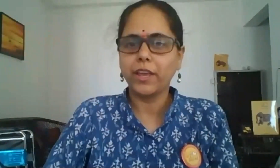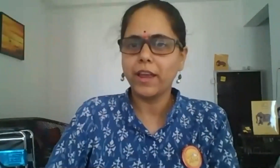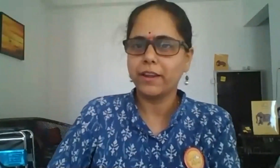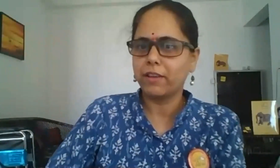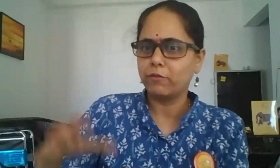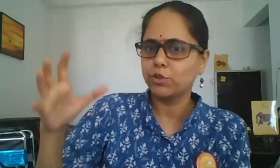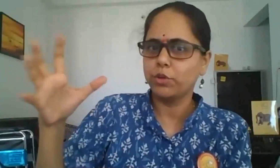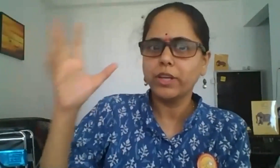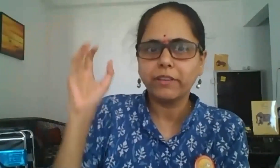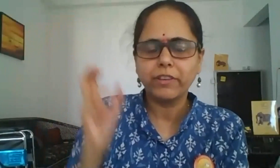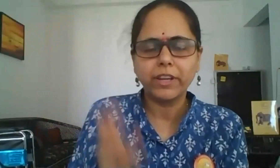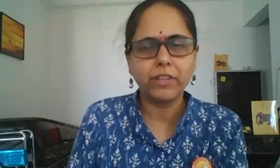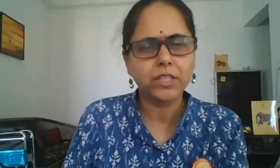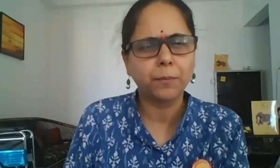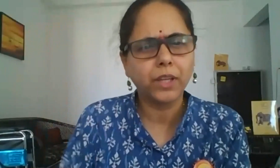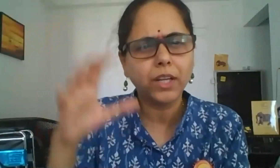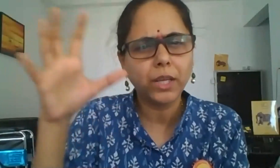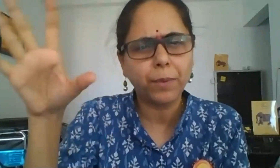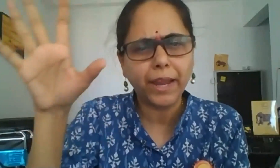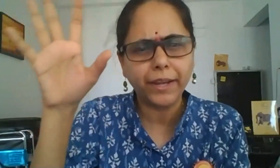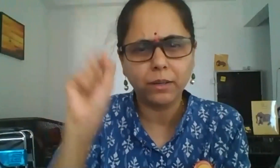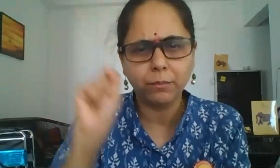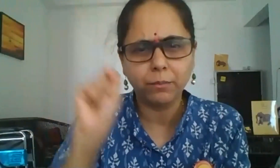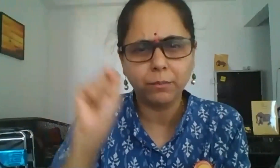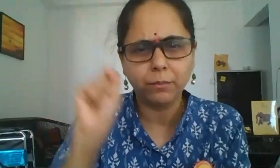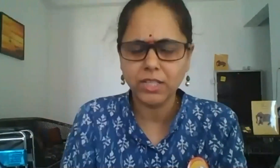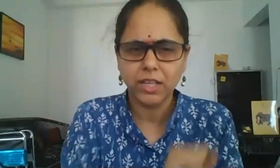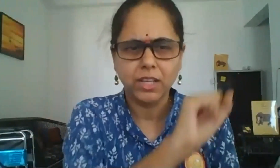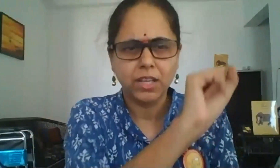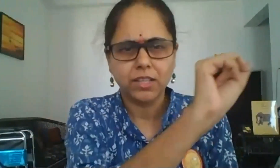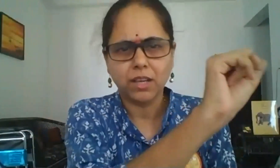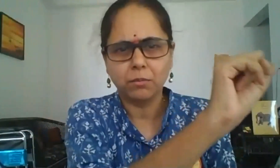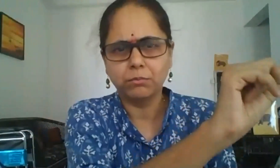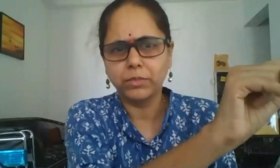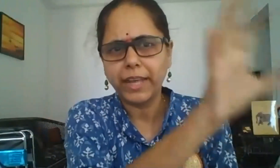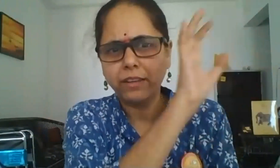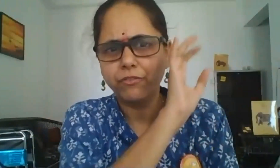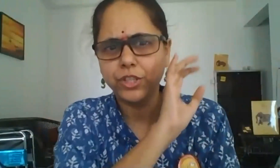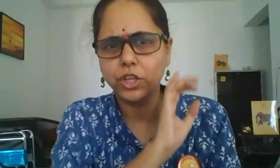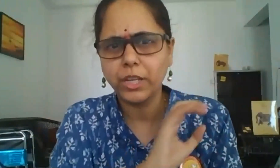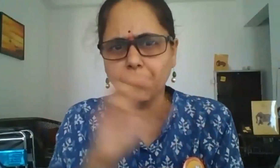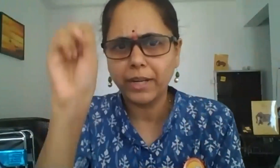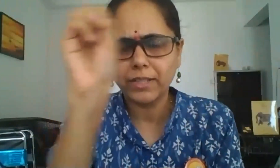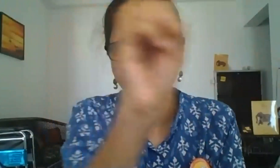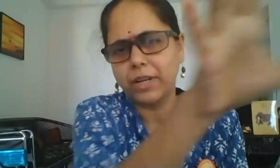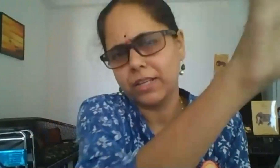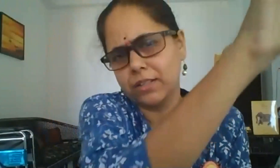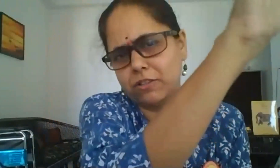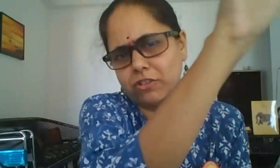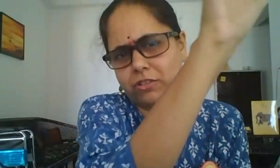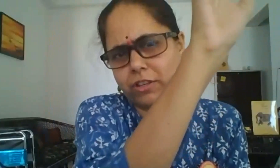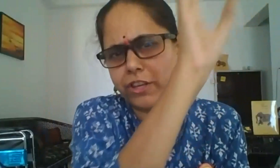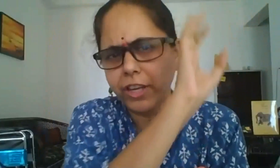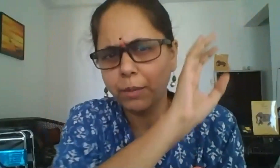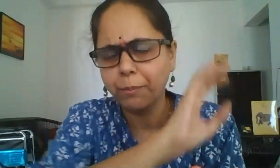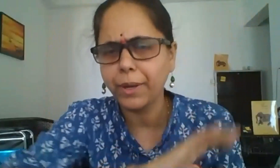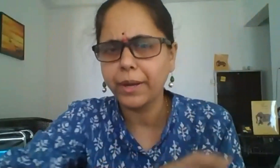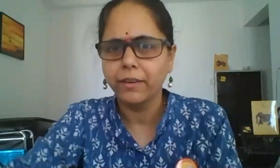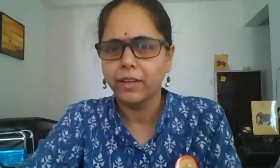and I was doing an event with some 30 blind bachas, some 10 visually impaired, some 10 hearing impaired,